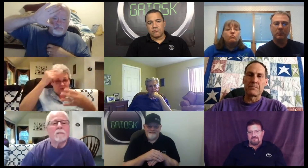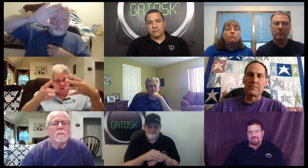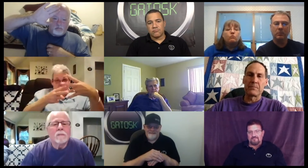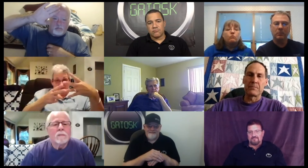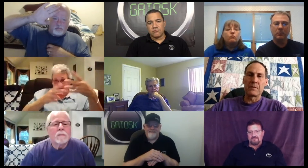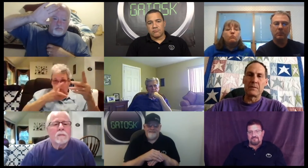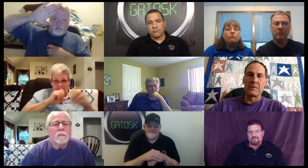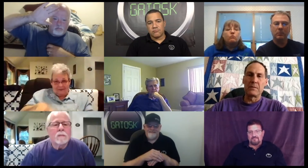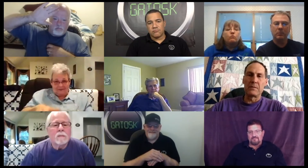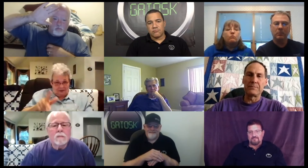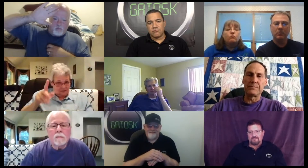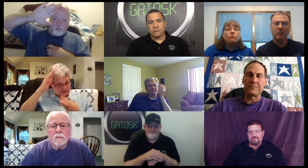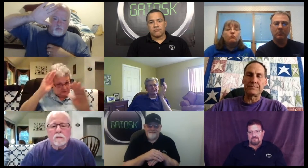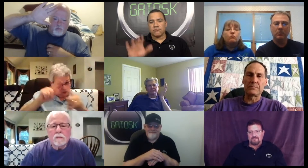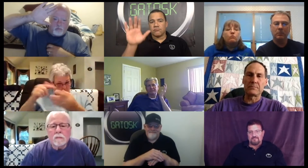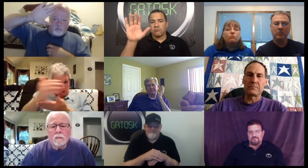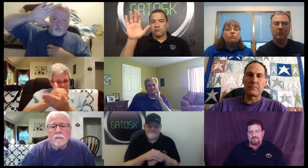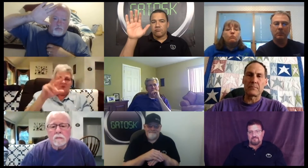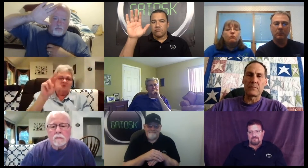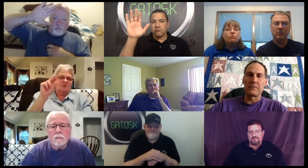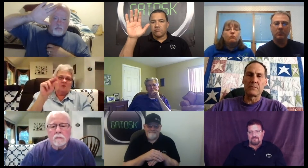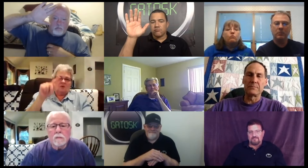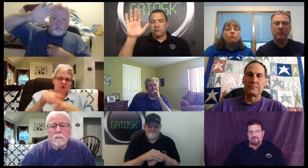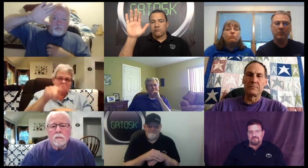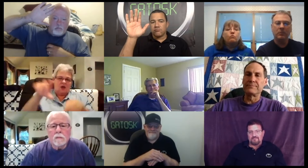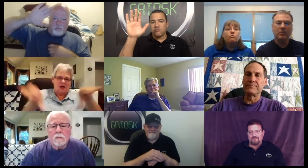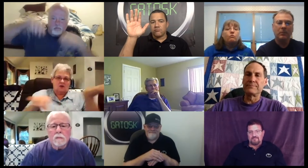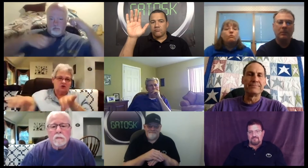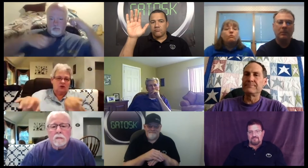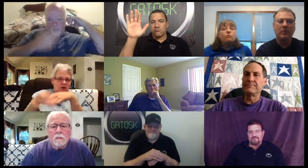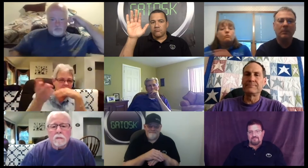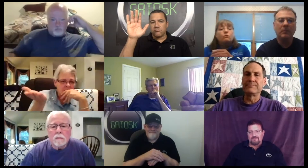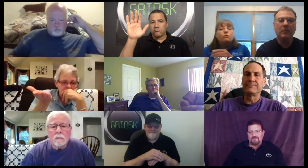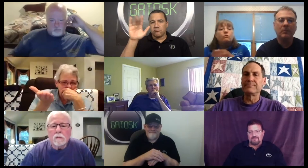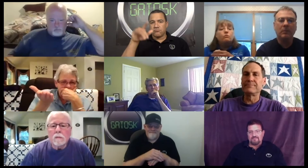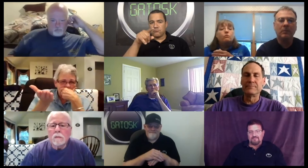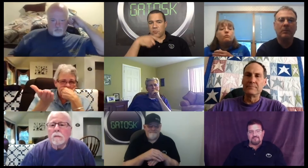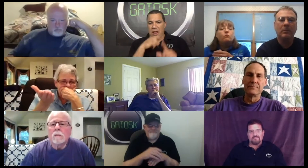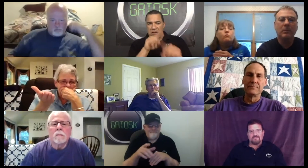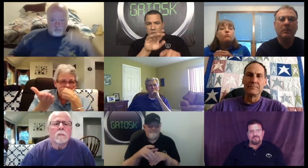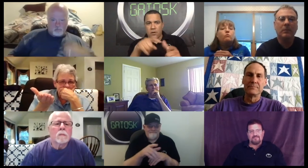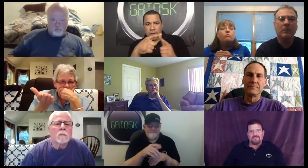And they deserve it. Because there's people higher up that don't do anything. They shouldn't be expected to earn, so they should be active.